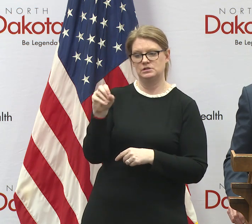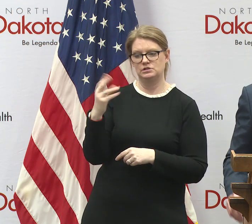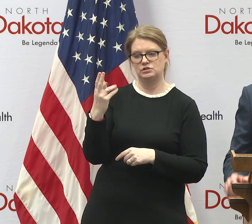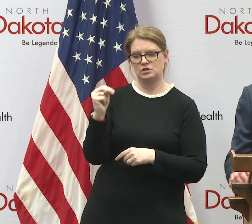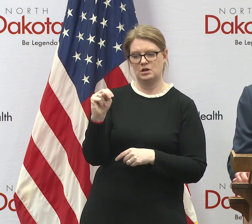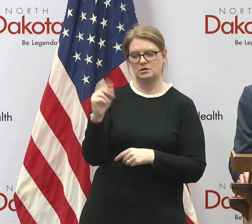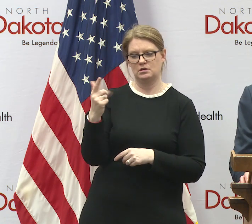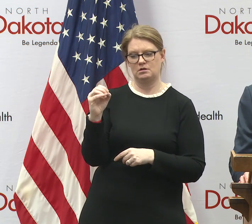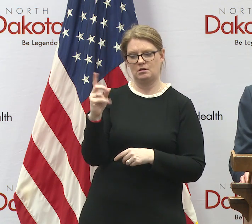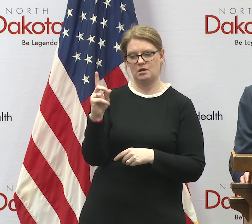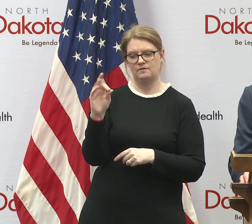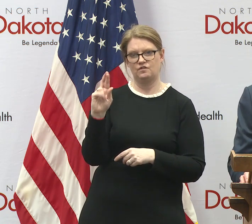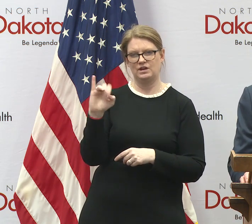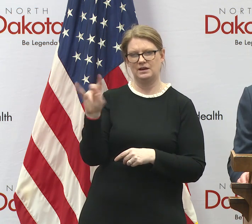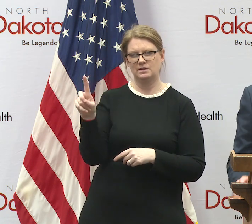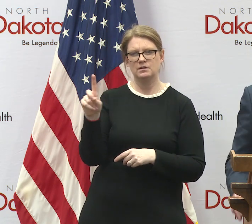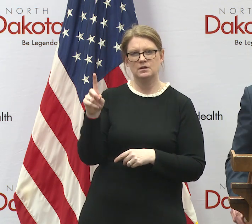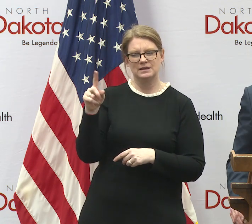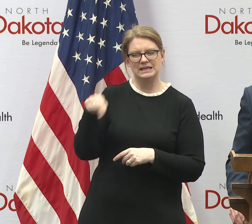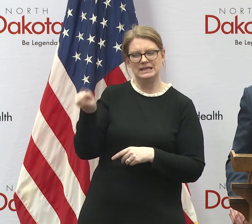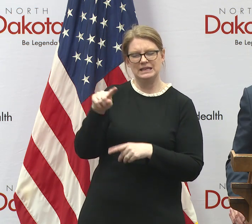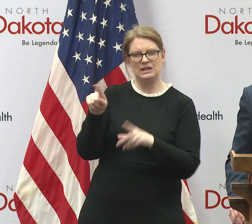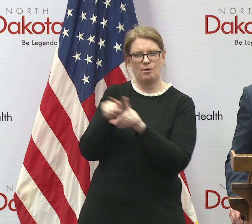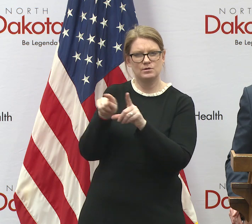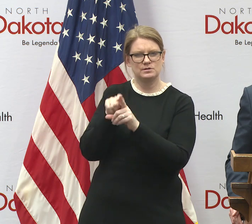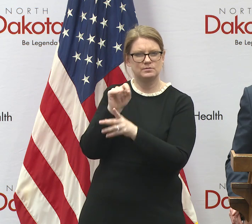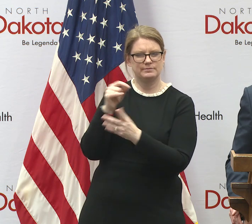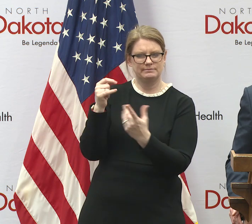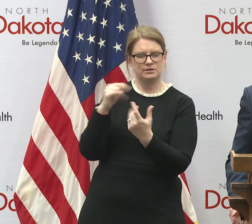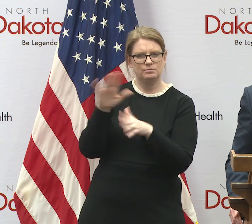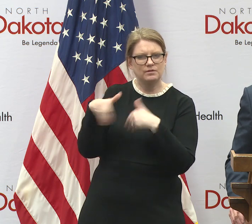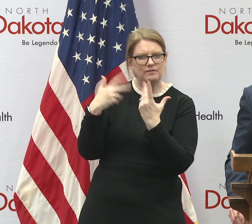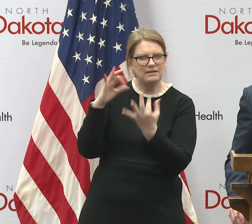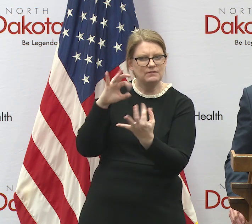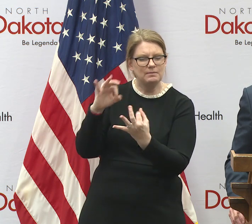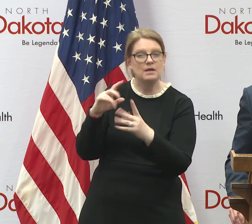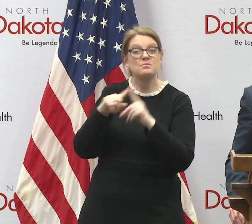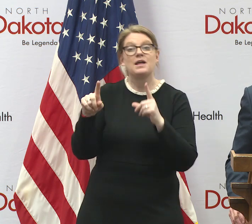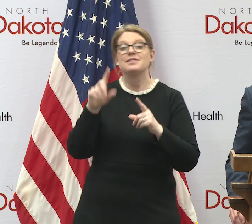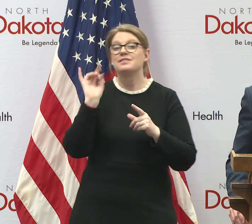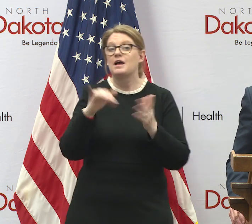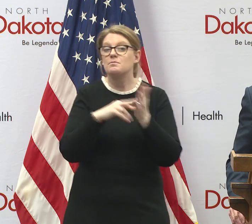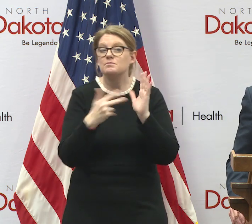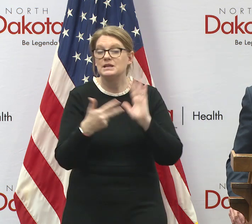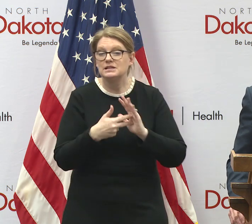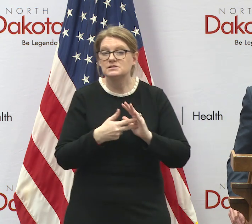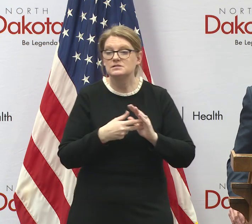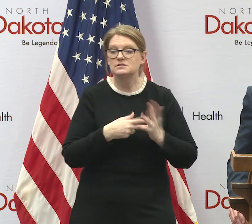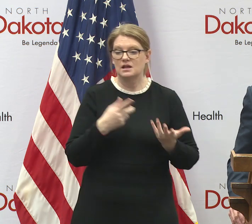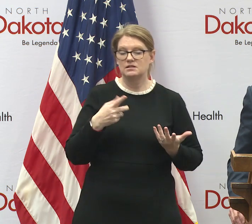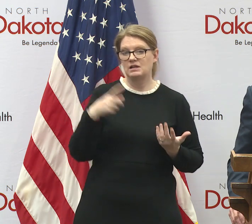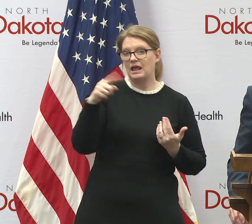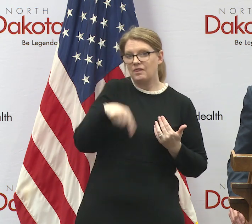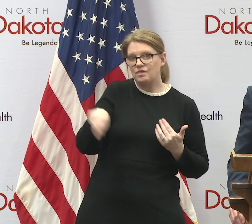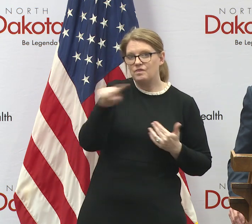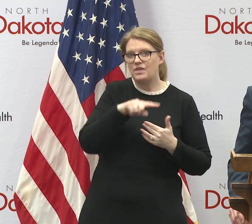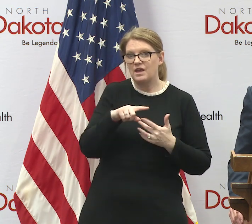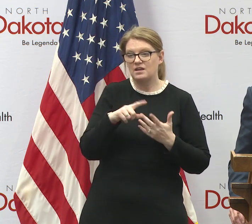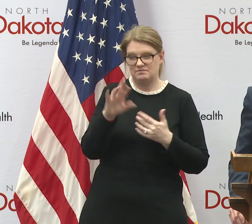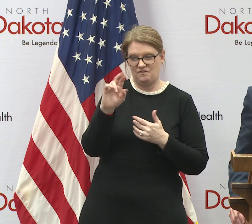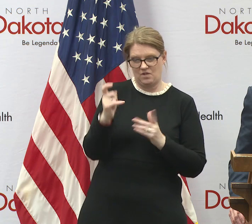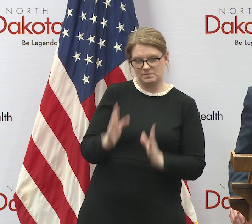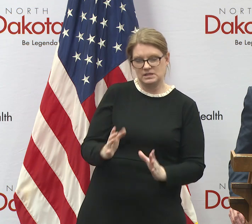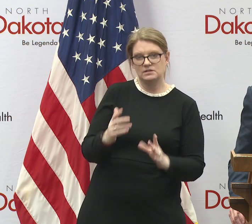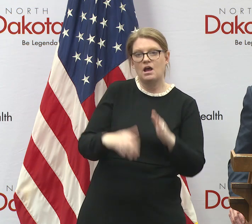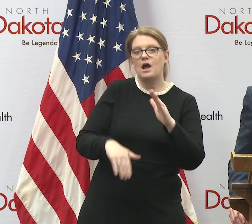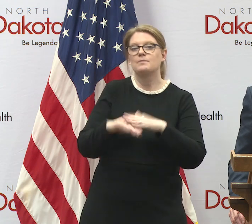Gottfried, also worked on this executive order, but this executive order will allow pharmacists to do emergency refills for up to